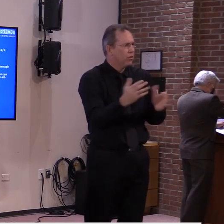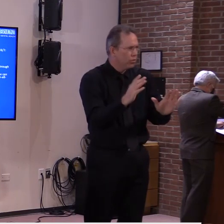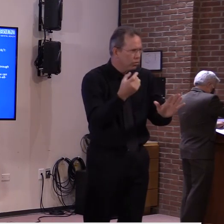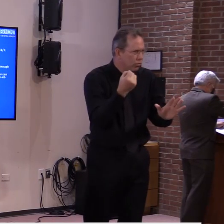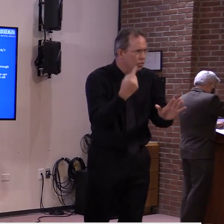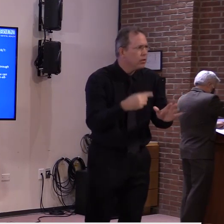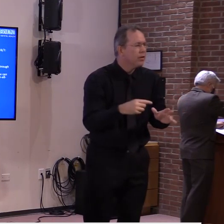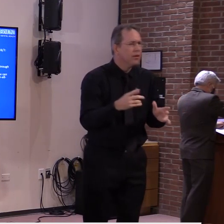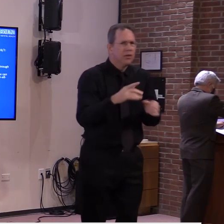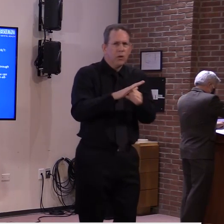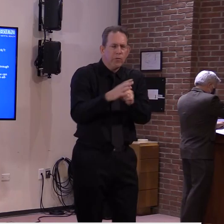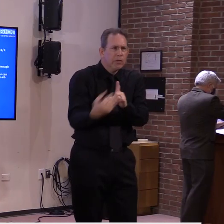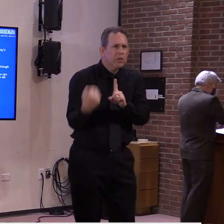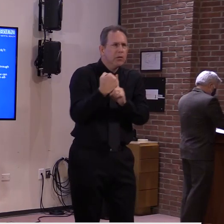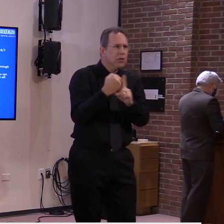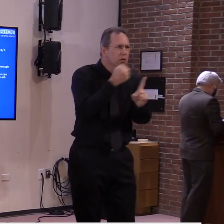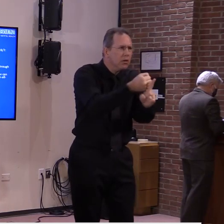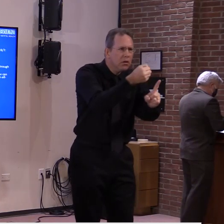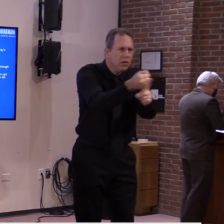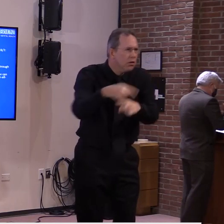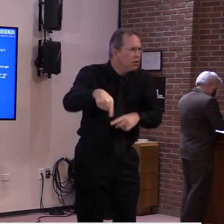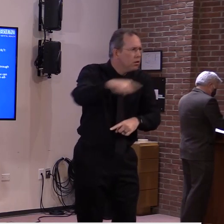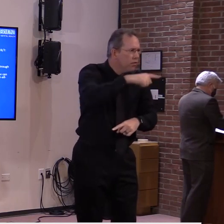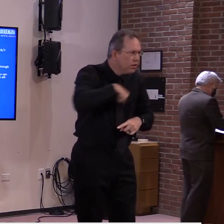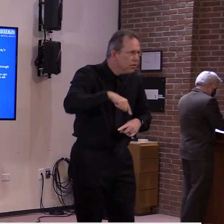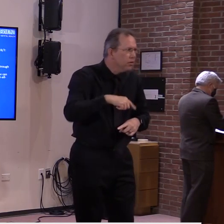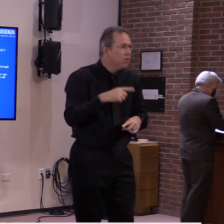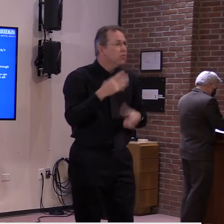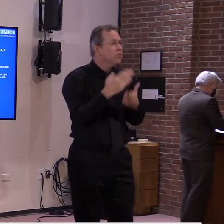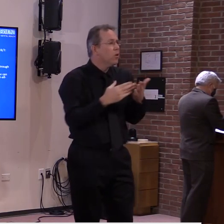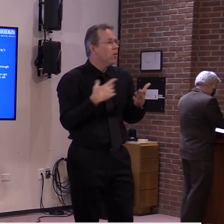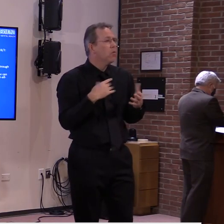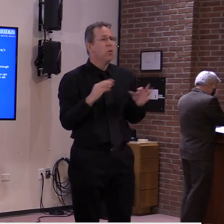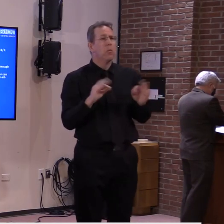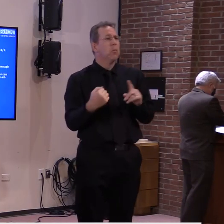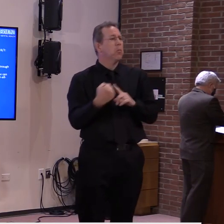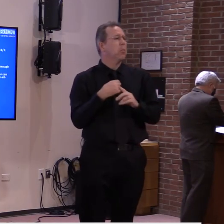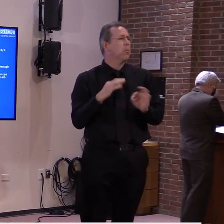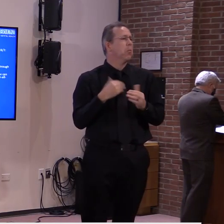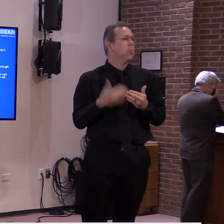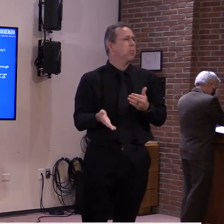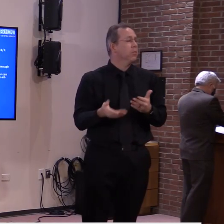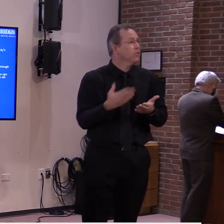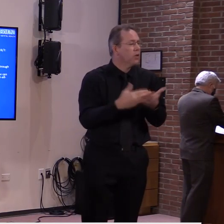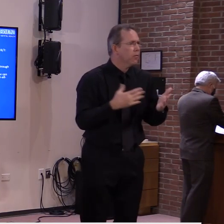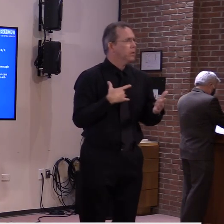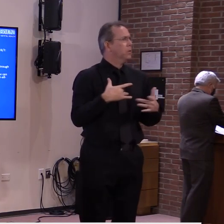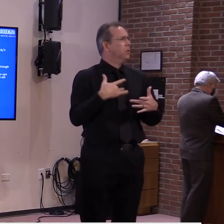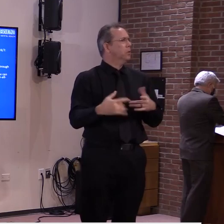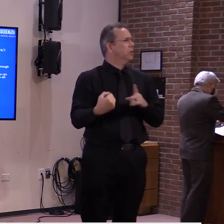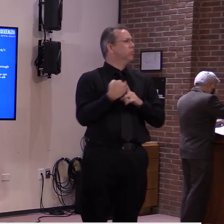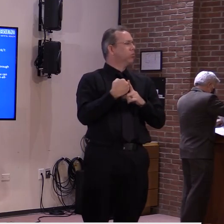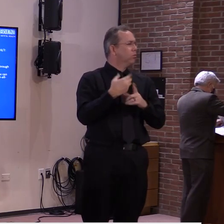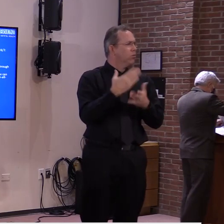from the impacts of COVID and our overall wellness and well-being. We are all struggling in one way or